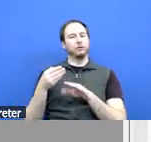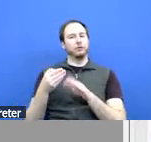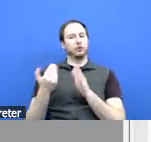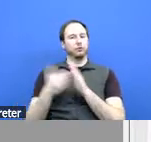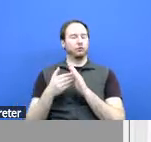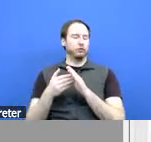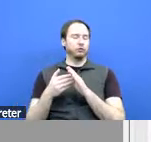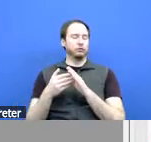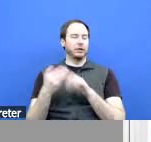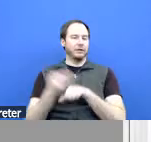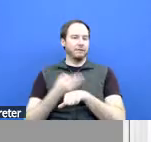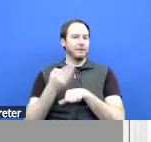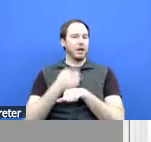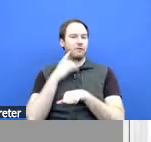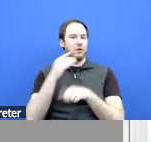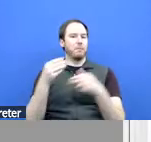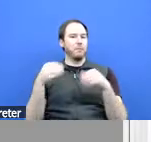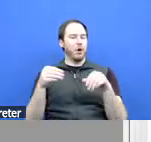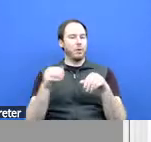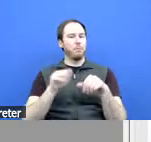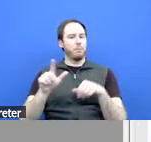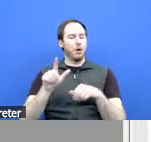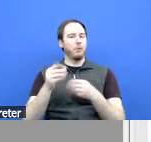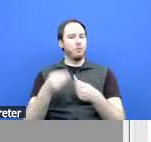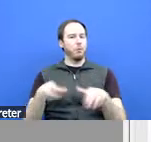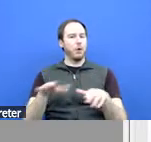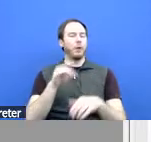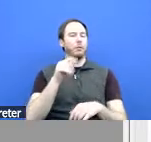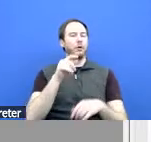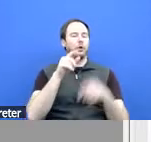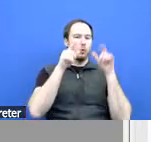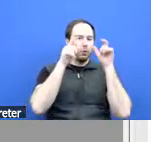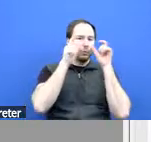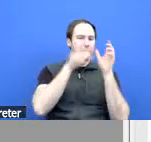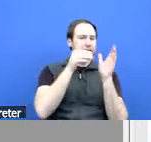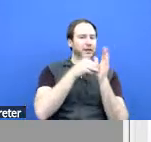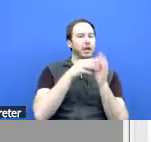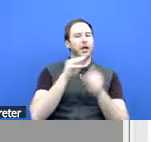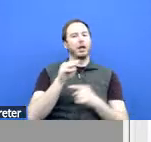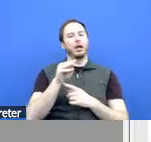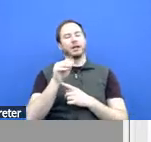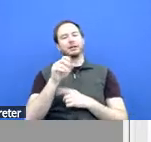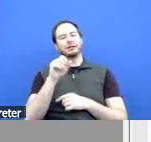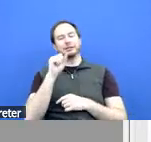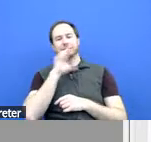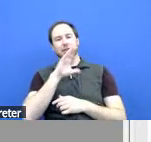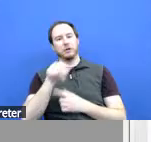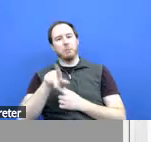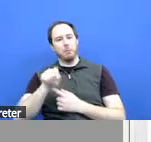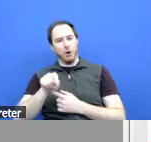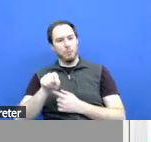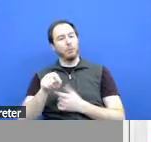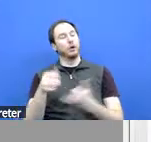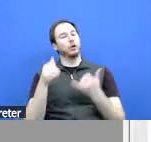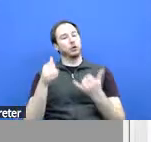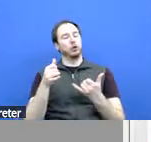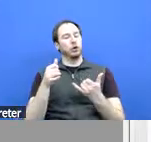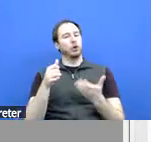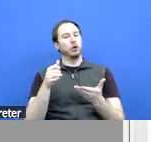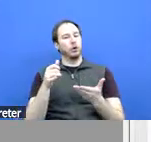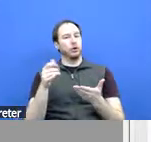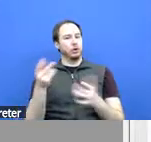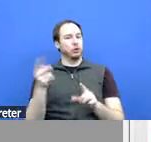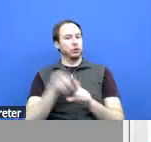the Marketplace Mall property, the Orthopedic Center and the Marketplace Mall senior apartment. Current uses at the